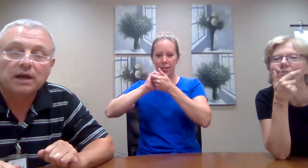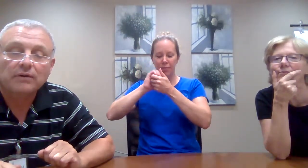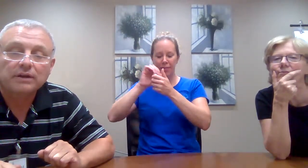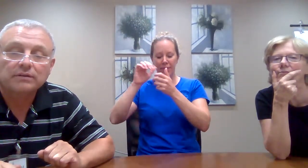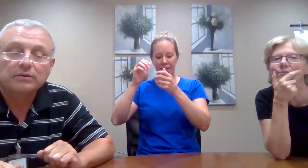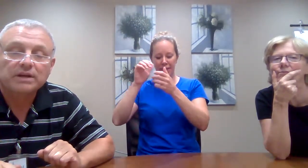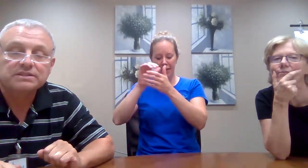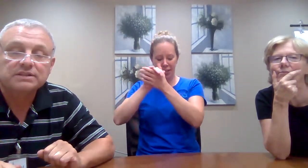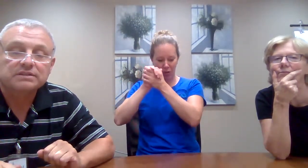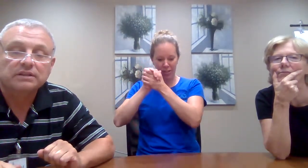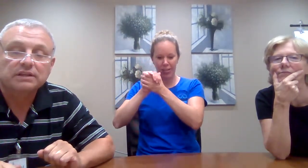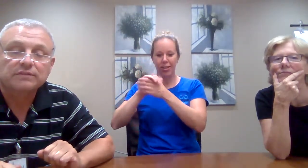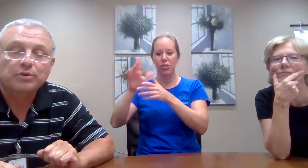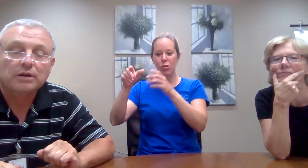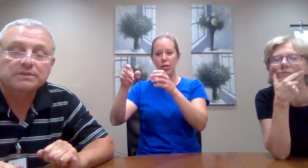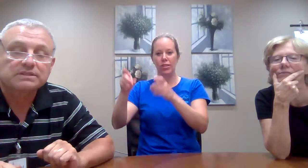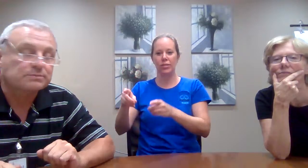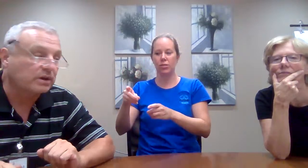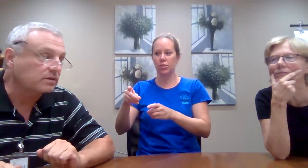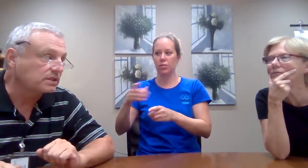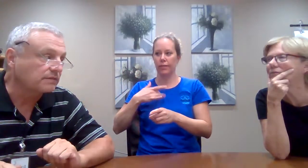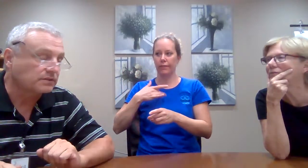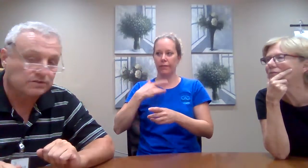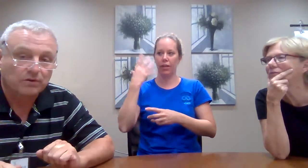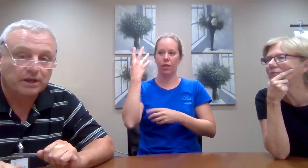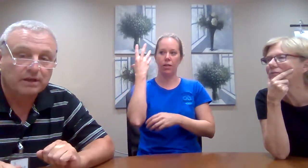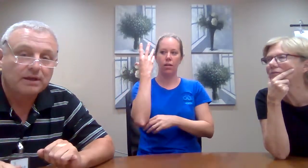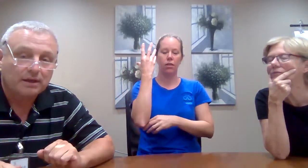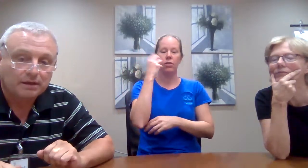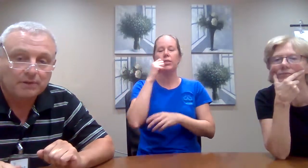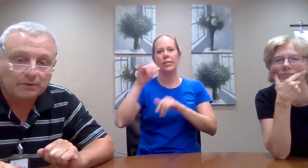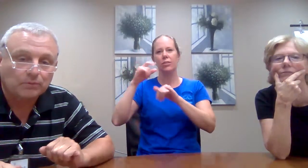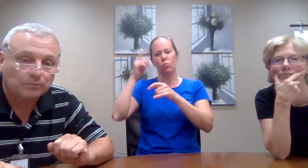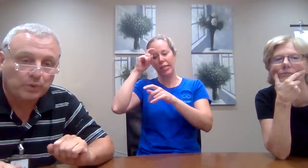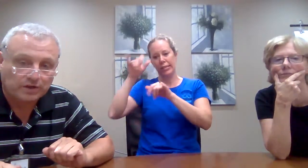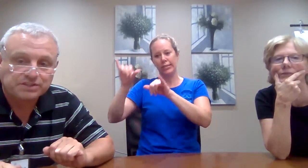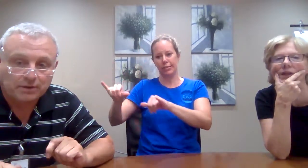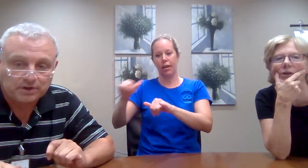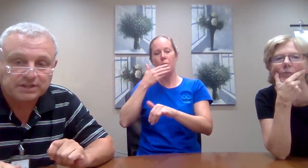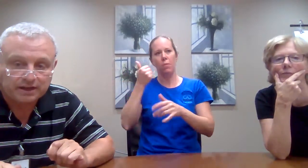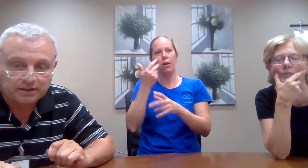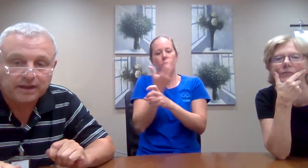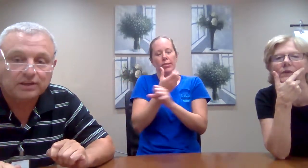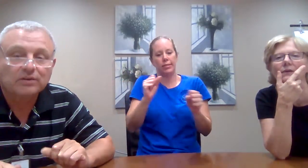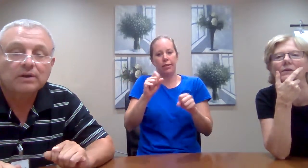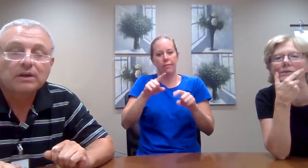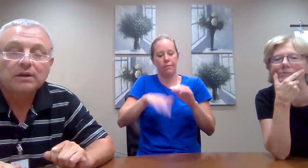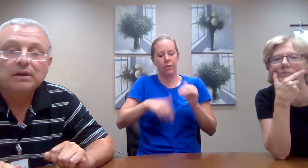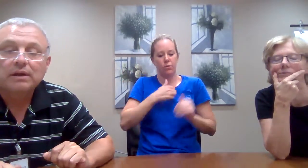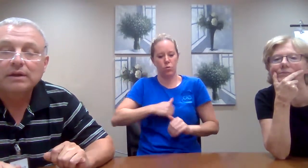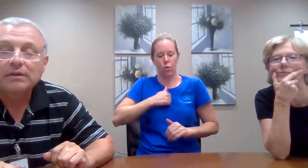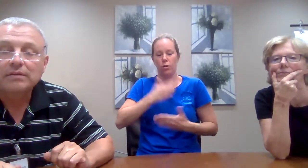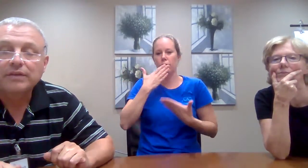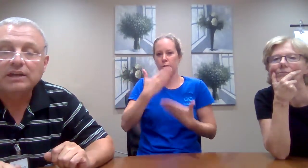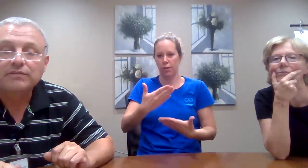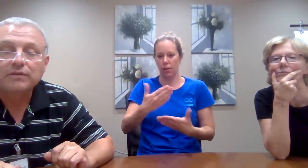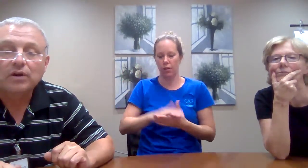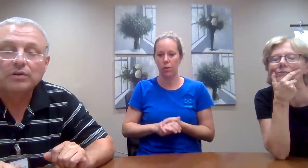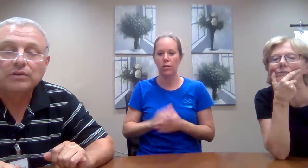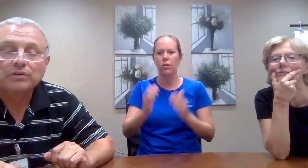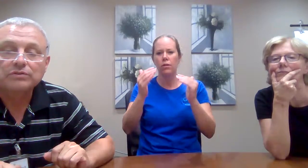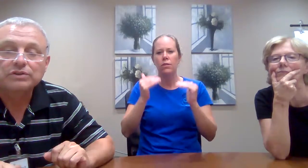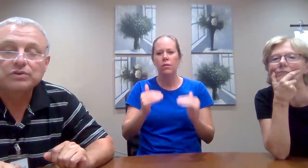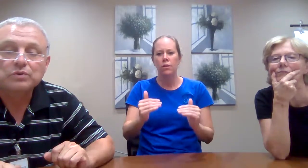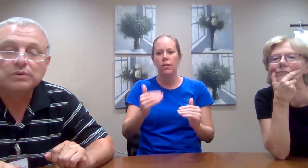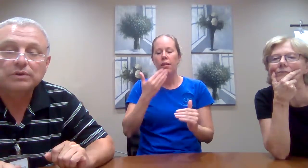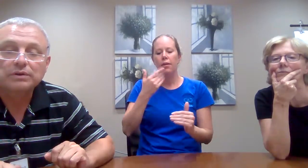regarding allowing the residents to leave the premises. Better safe than sorry. We understand what you're saying, and thank you. Thank you for